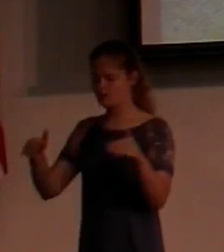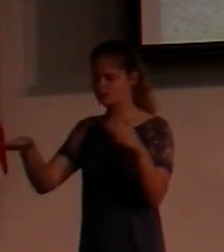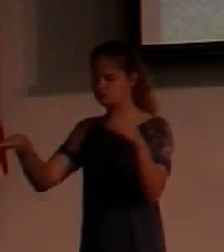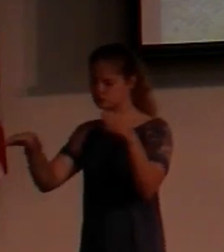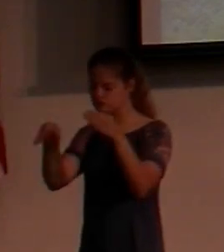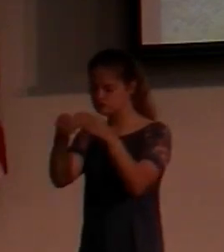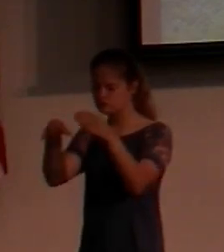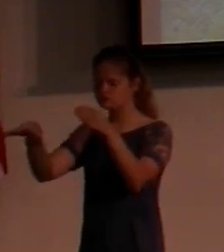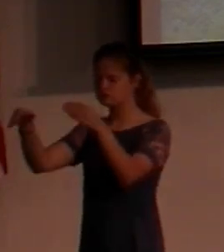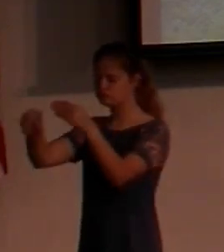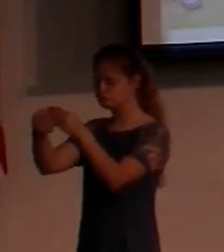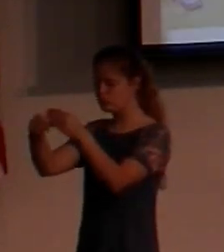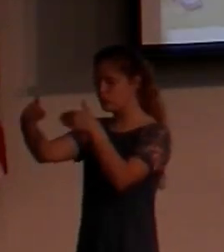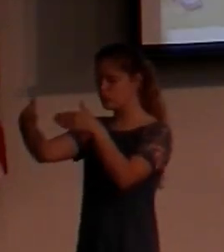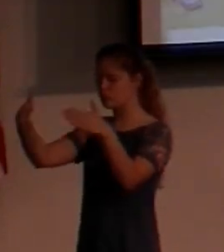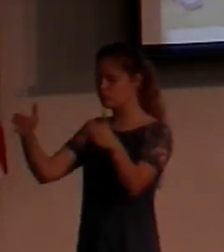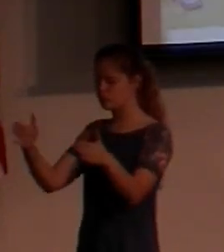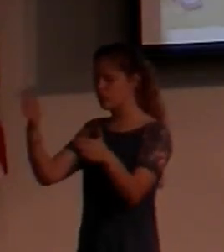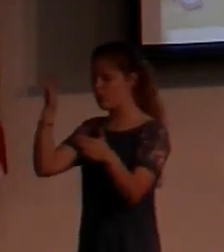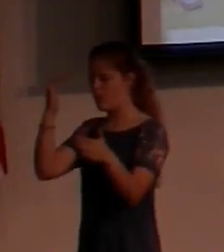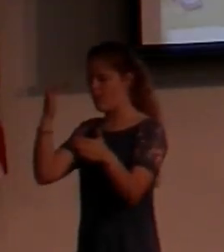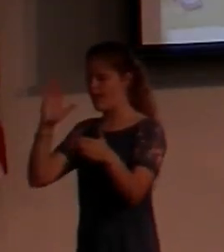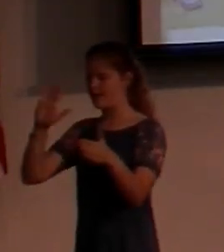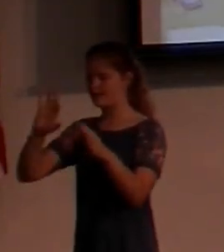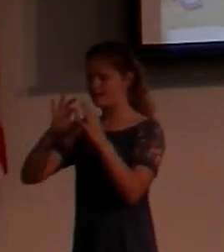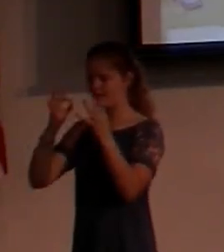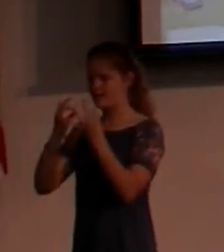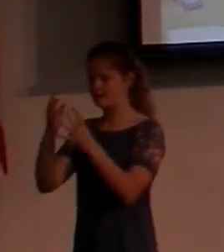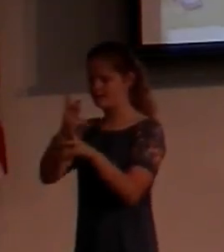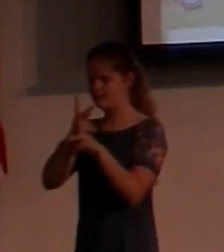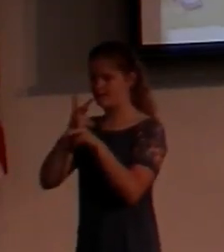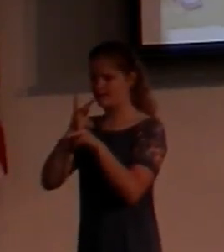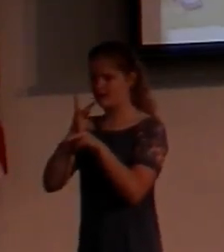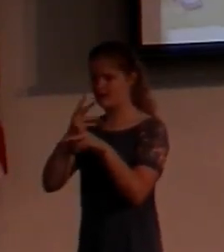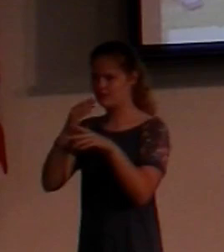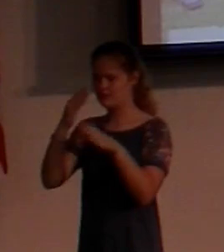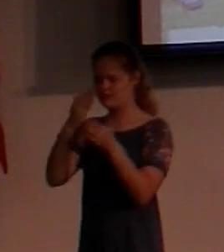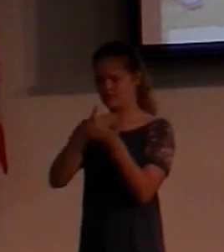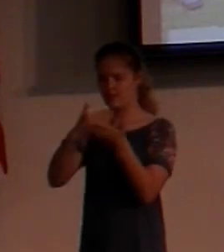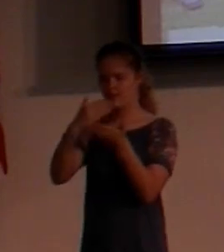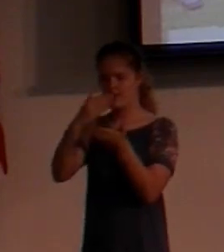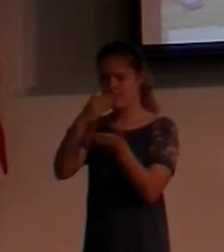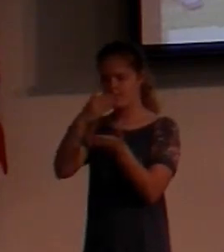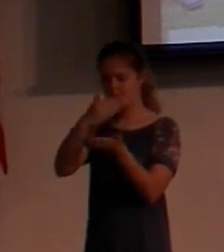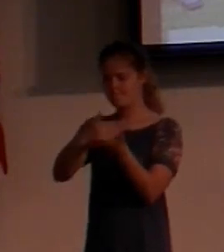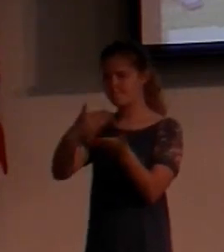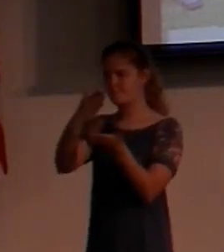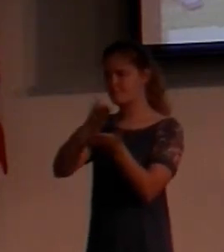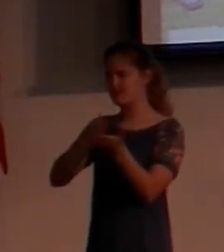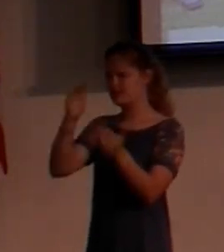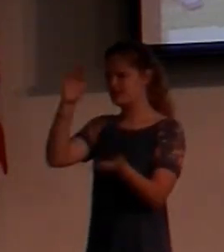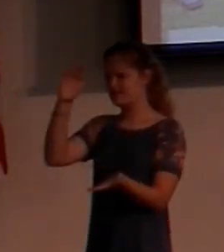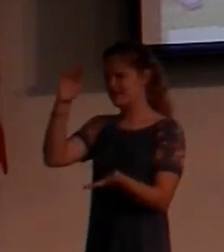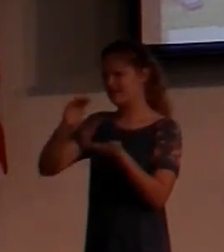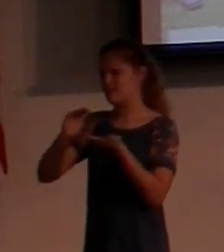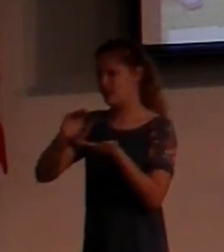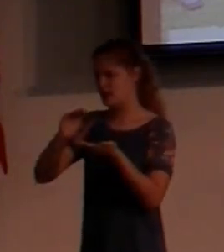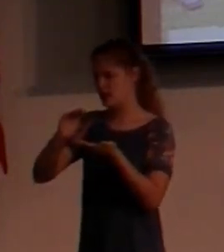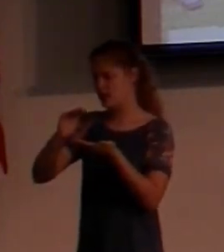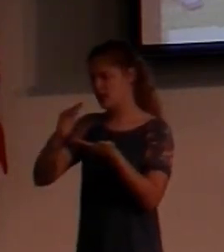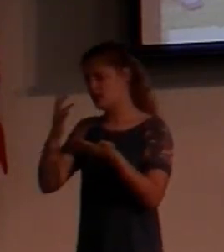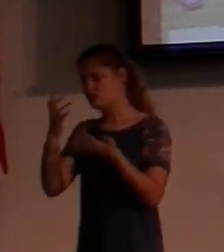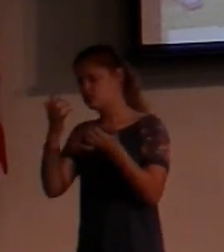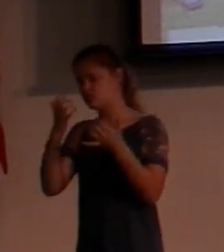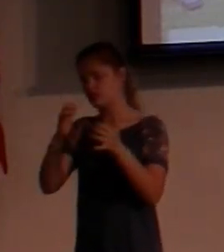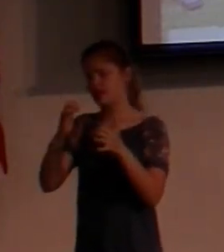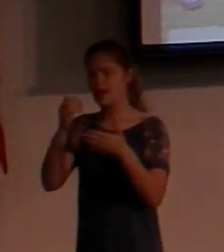he's taking care of a large part of his family. He's on a very limited budget, and so we tried to help him out. Now, George is just an